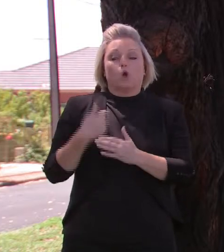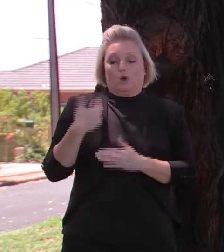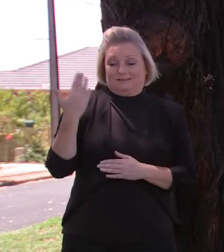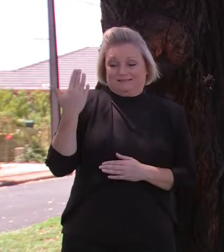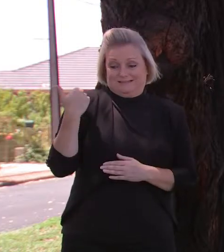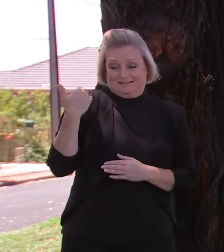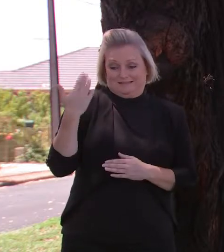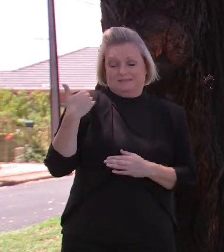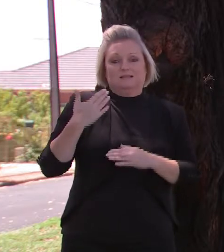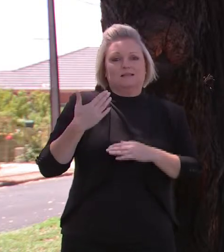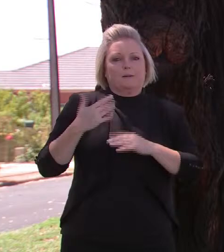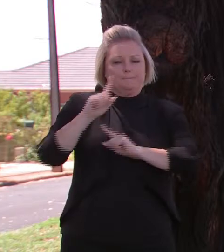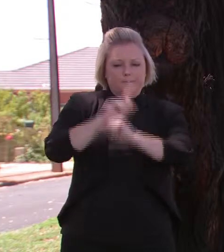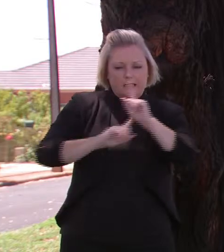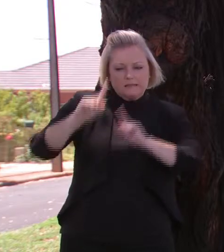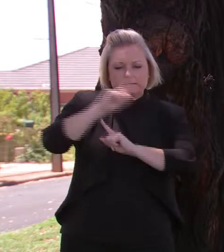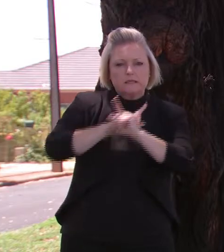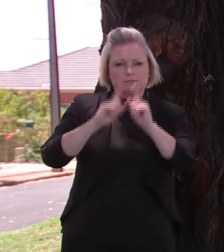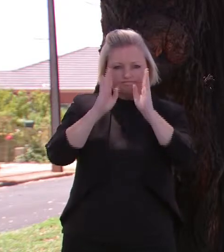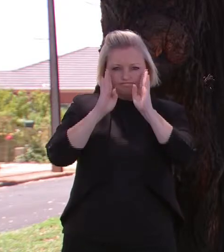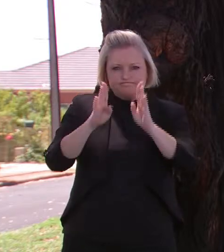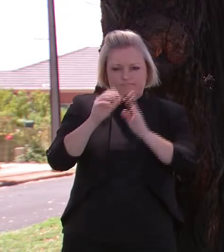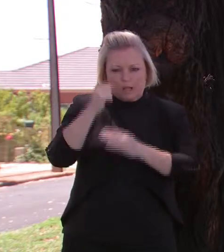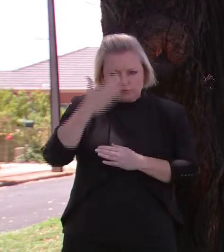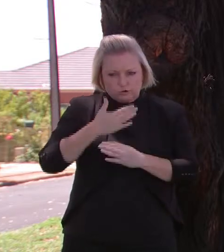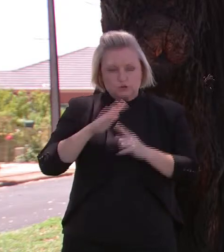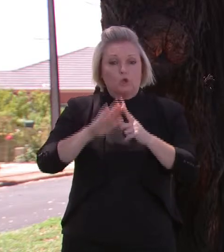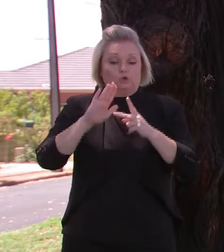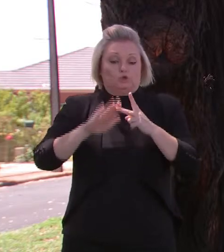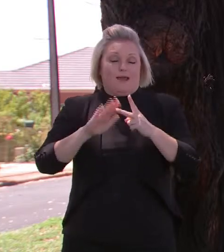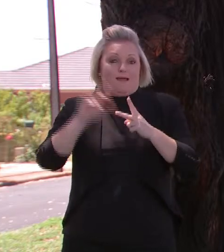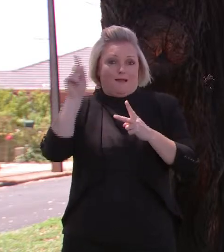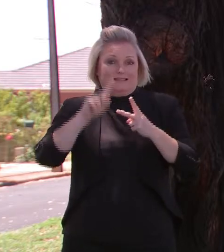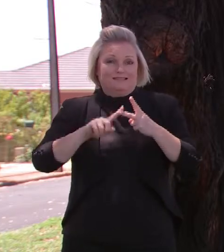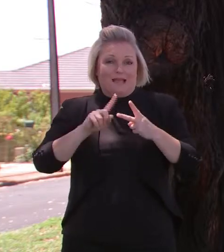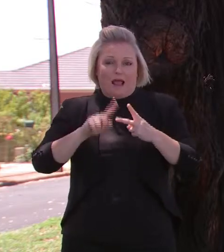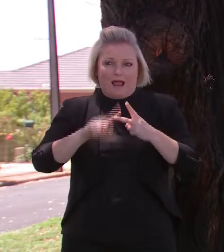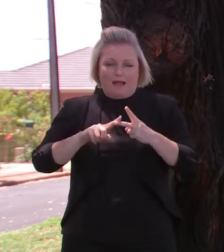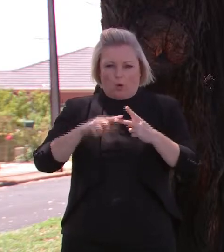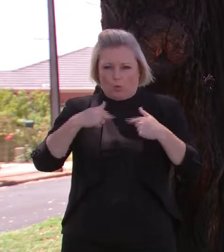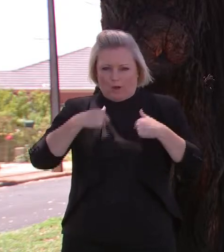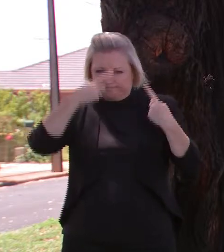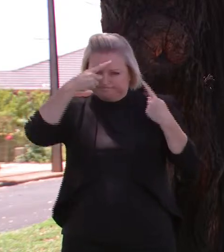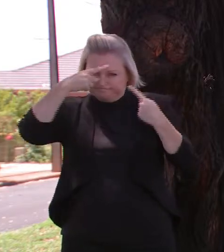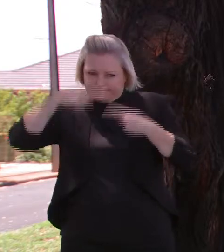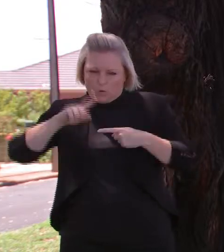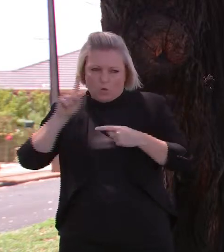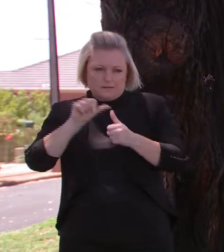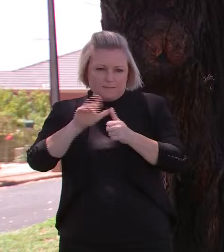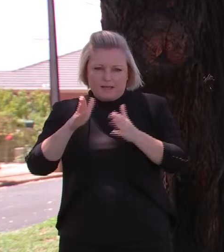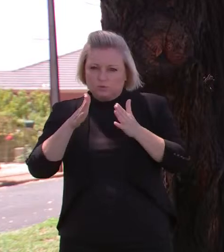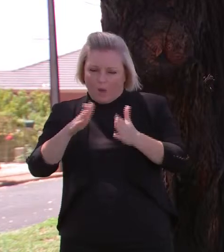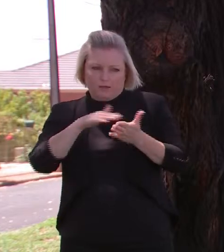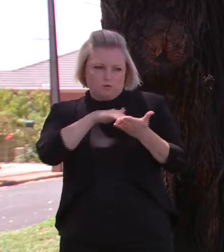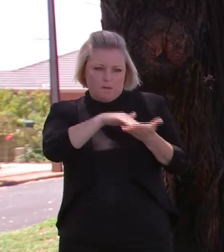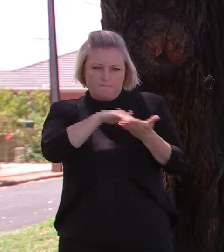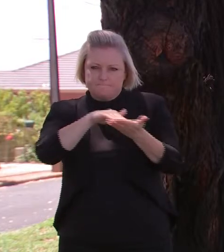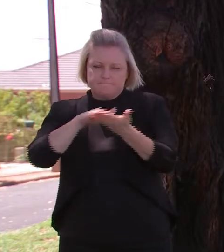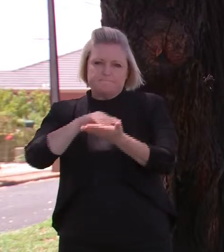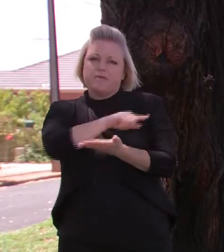in these areas. We're learning more and more about the most appropriate way to respond to this particular vulnerable community. I really want to